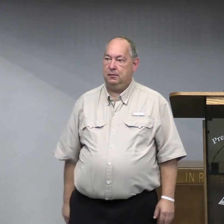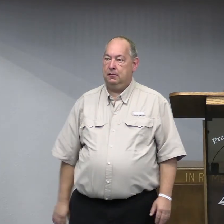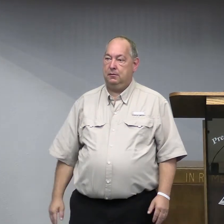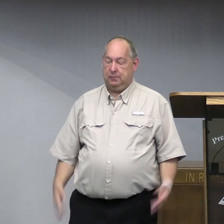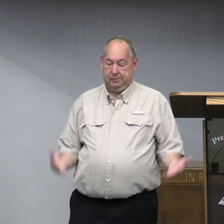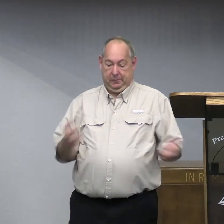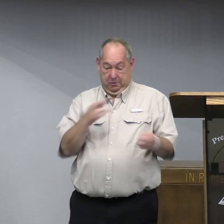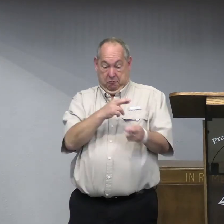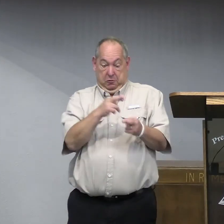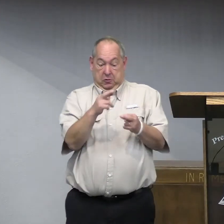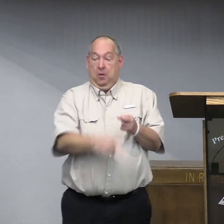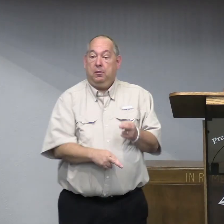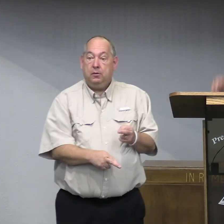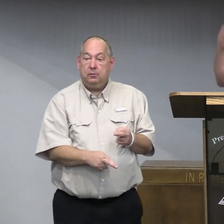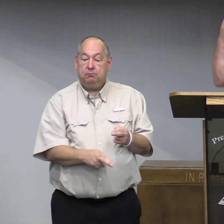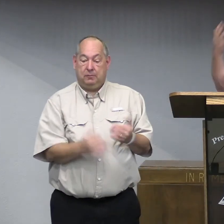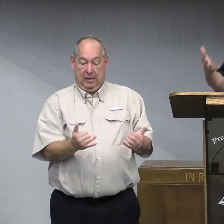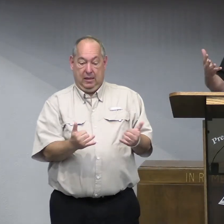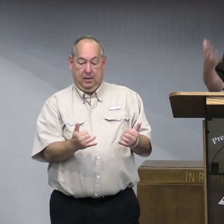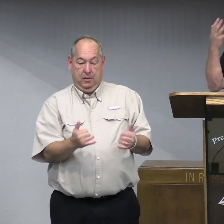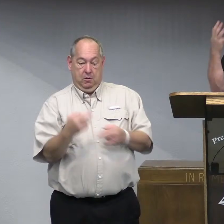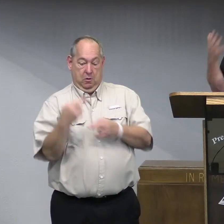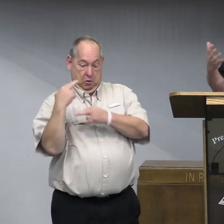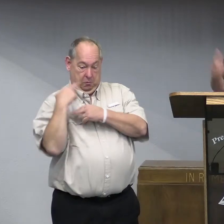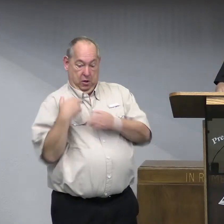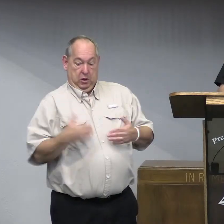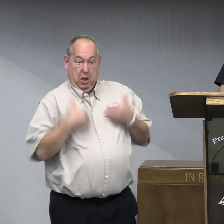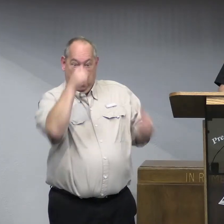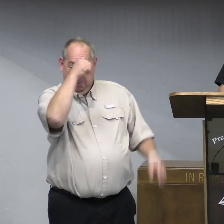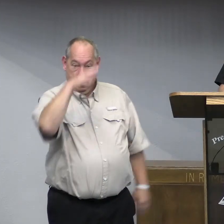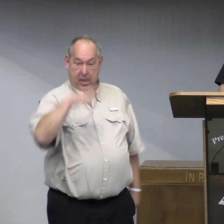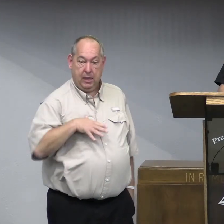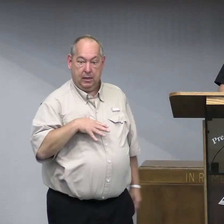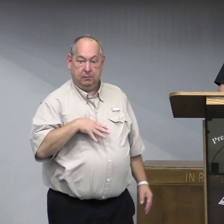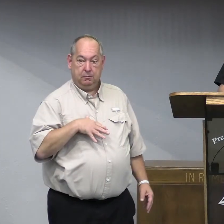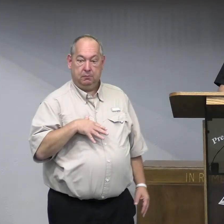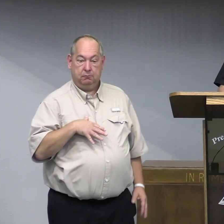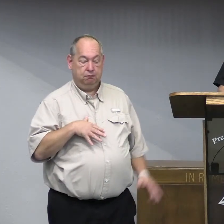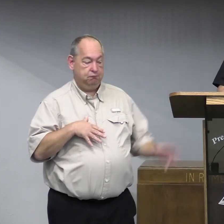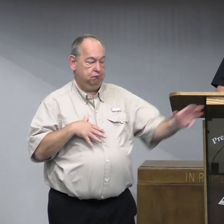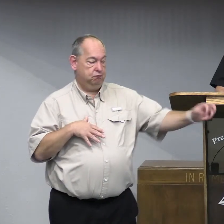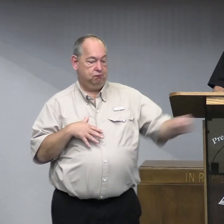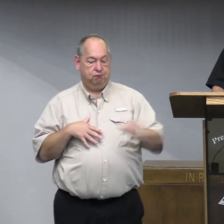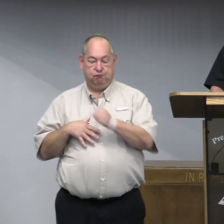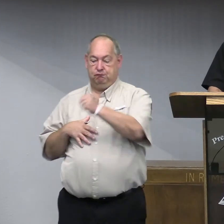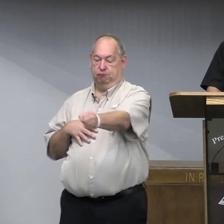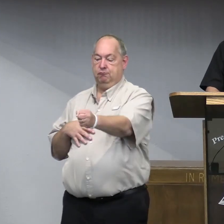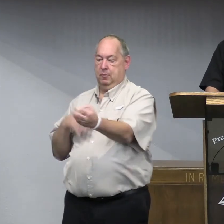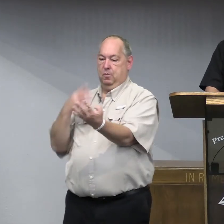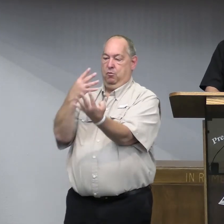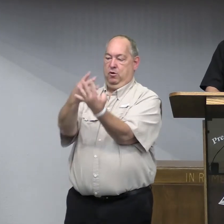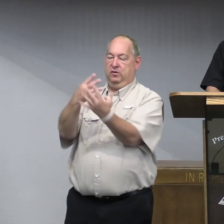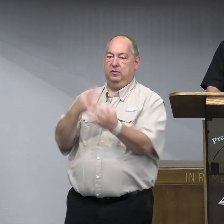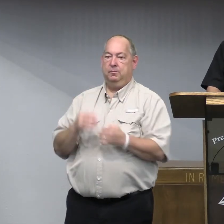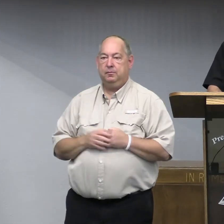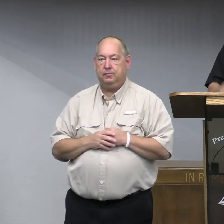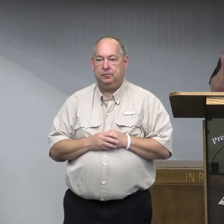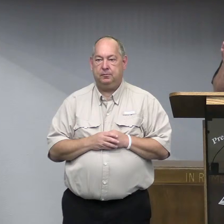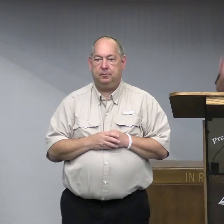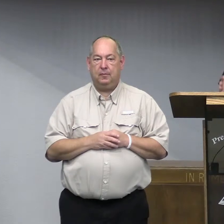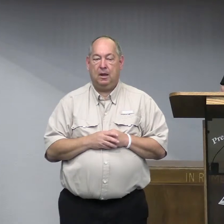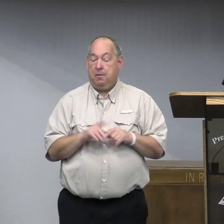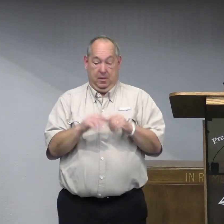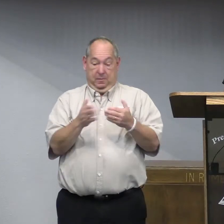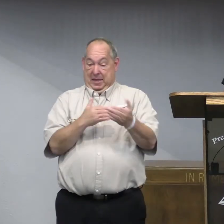And as a result, this responsible young man is thrown into prison. But